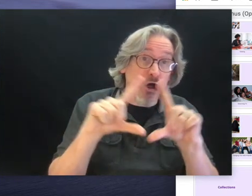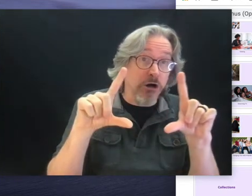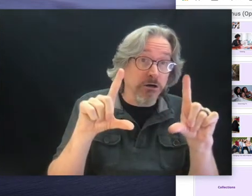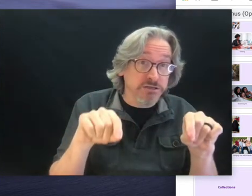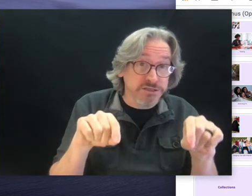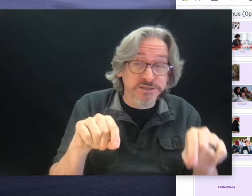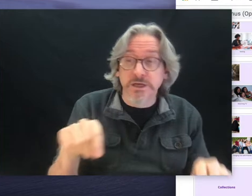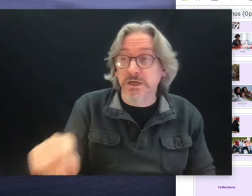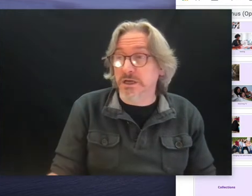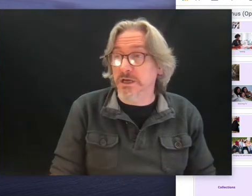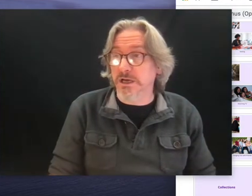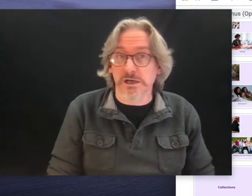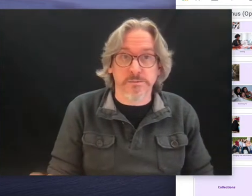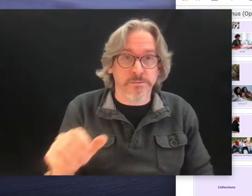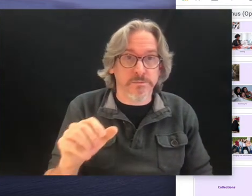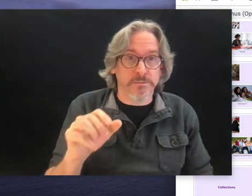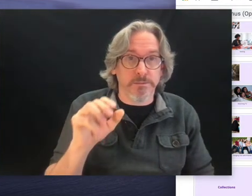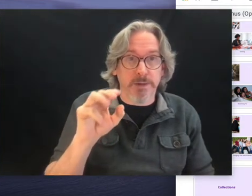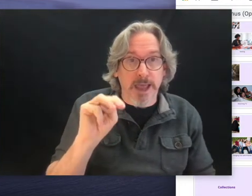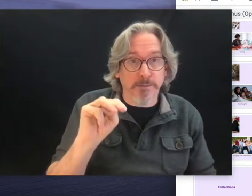Pokemon cards,